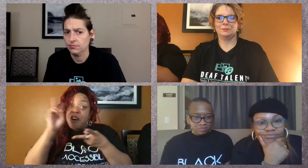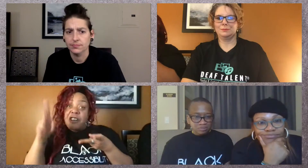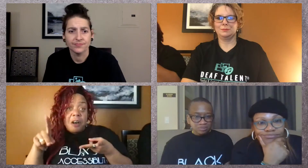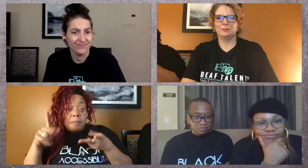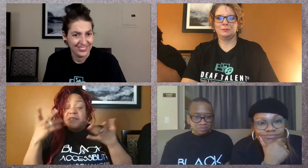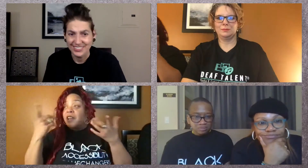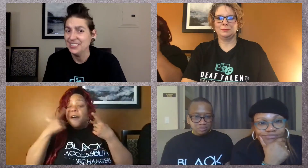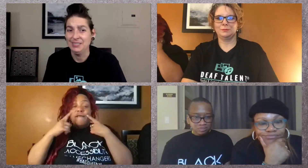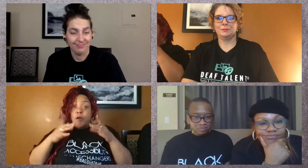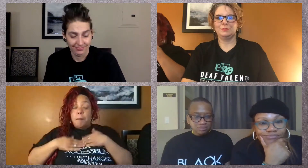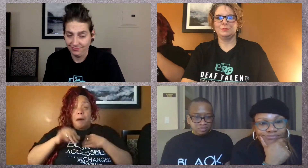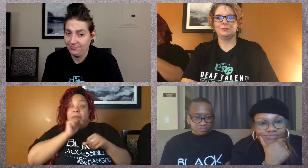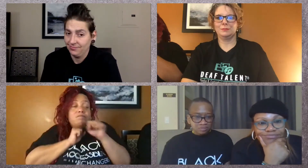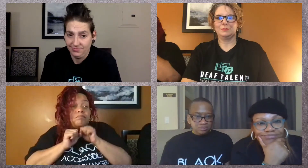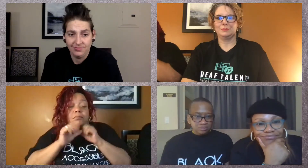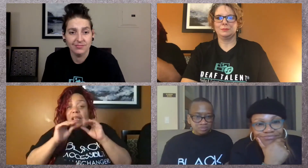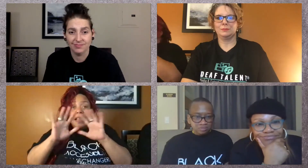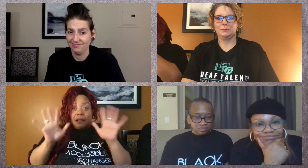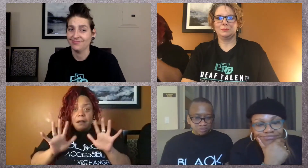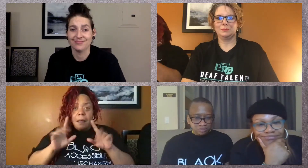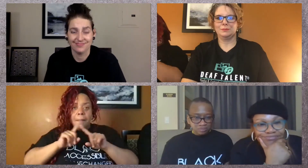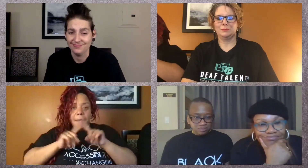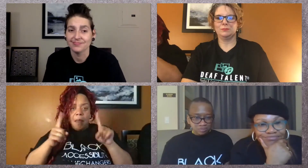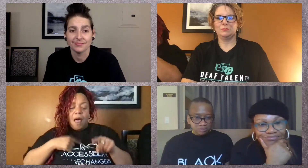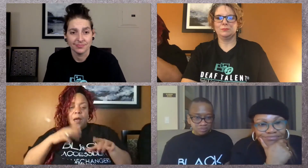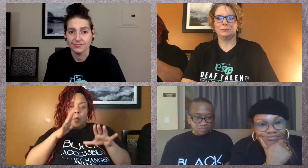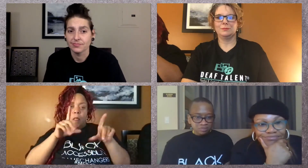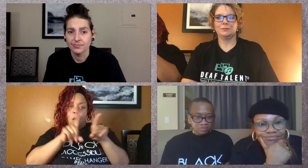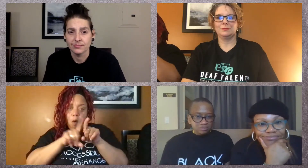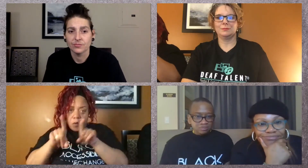I take full responsibility for my actions,